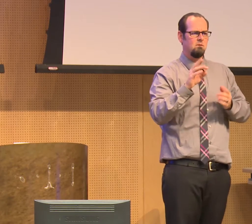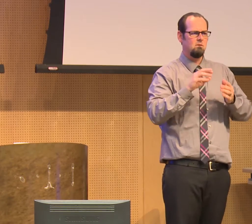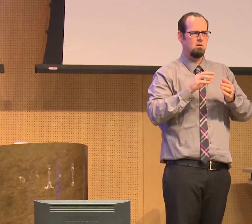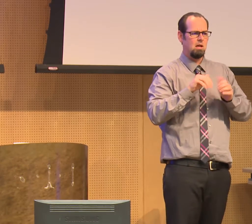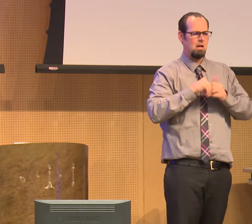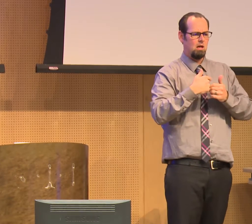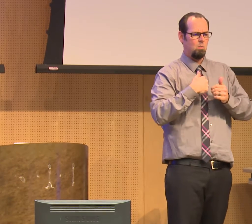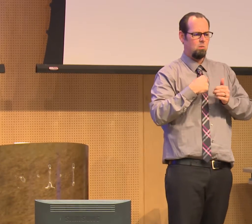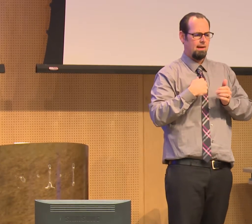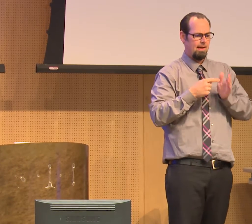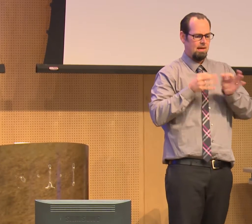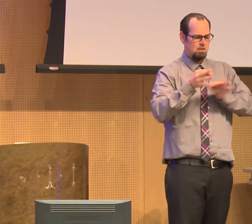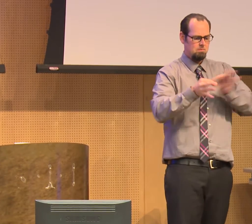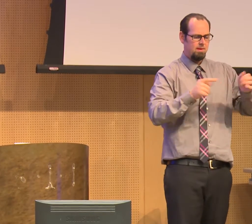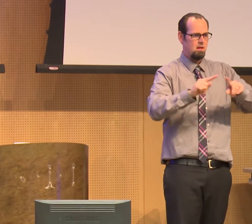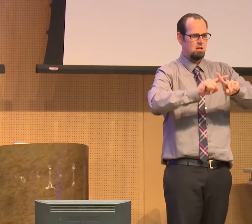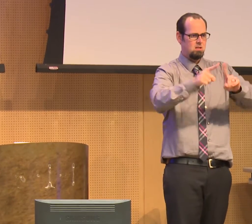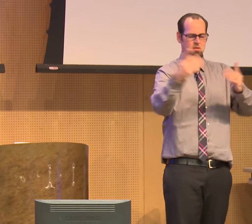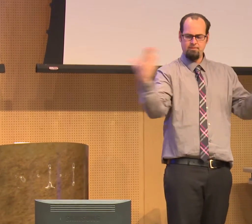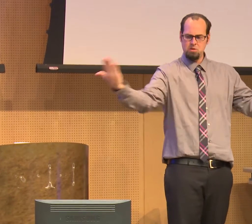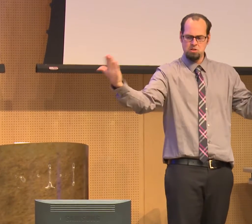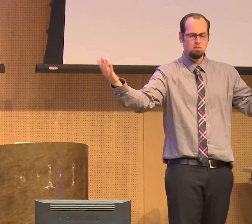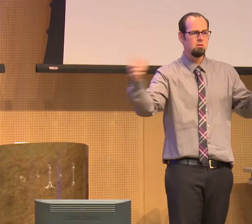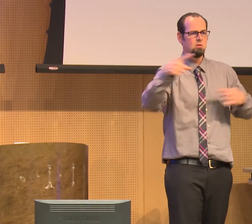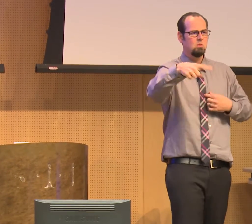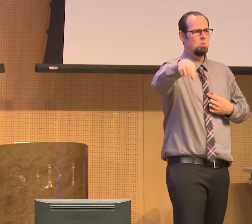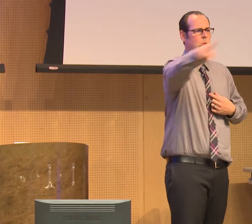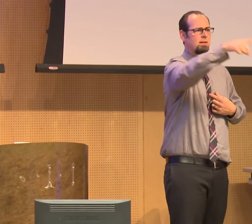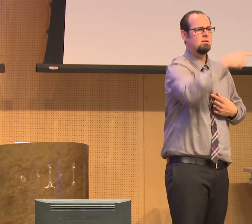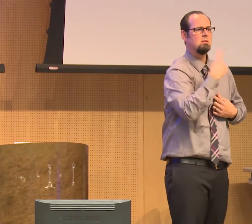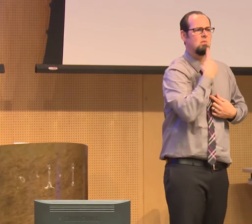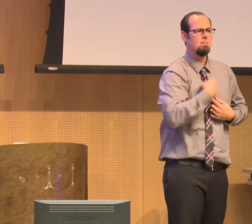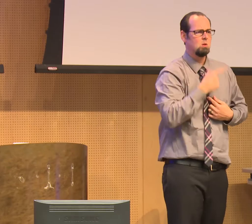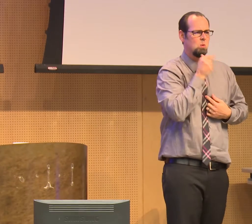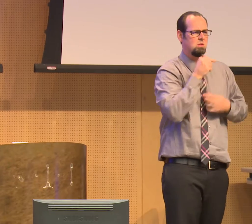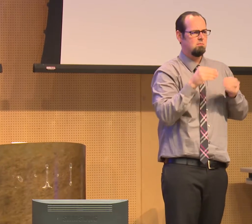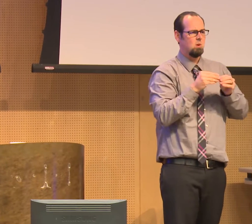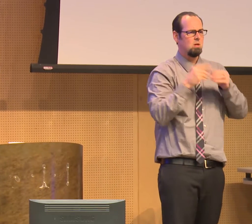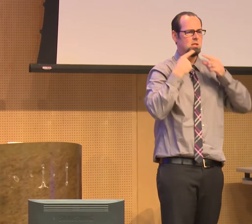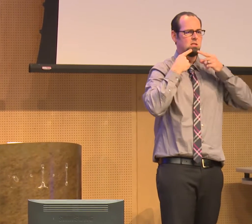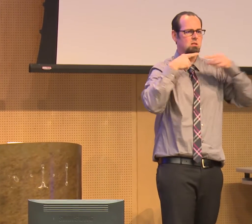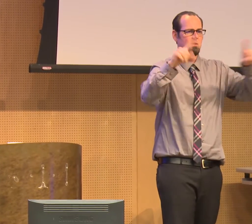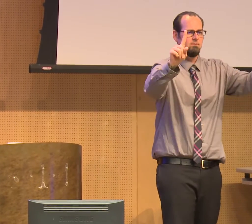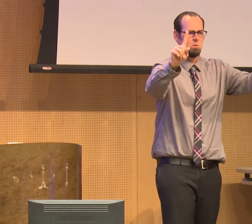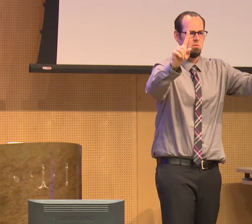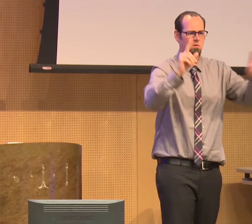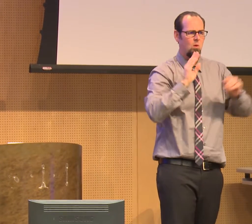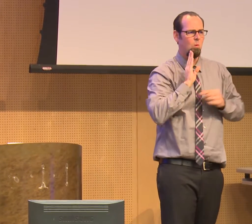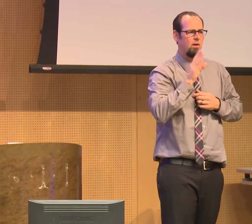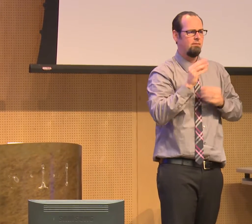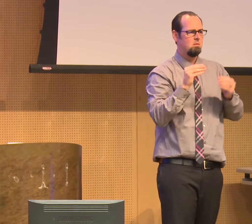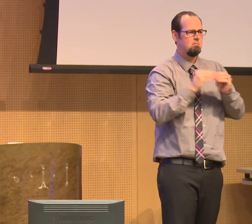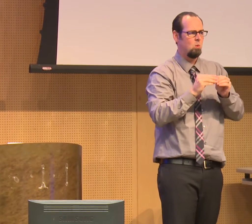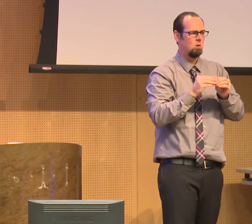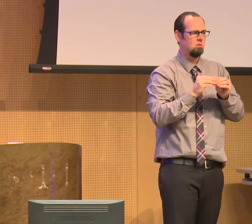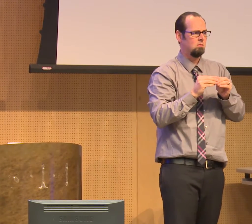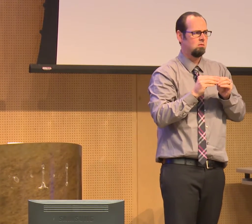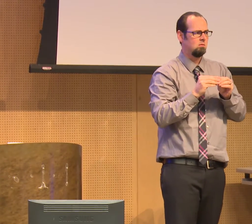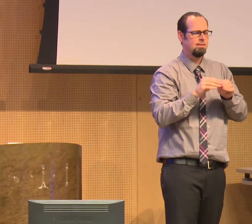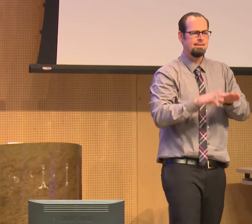I would try to, let me see if I can explain the difference to you. And then you tell me whom you think would be more successful